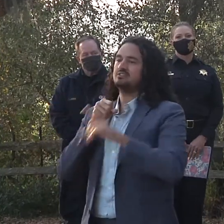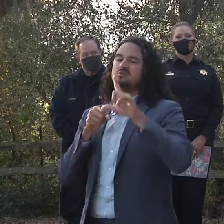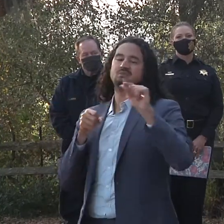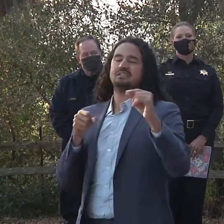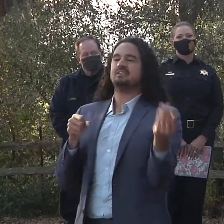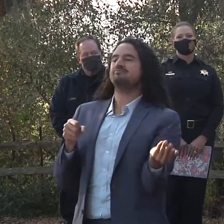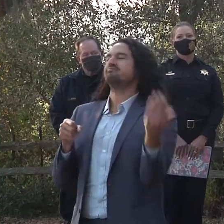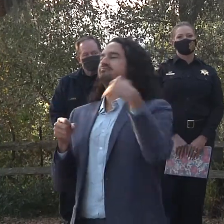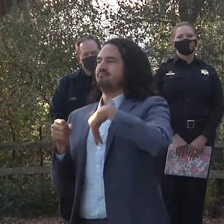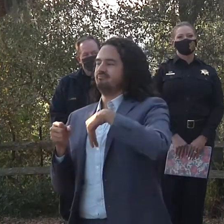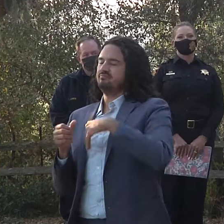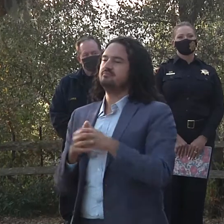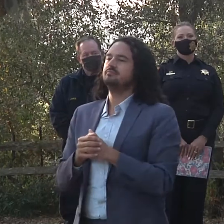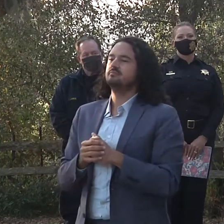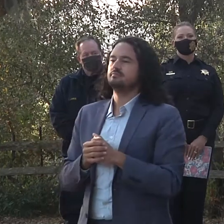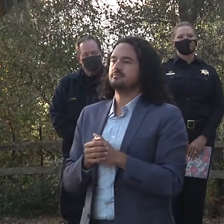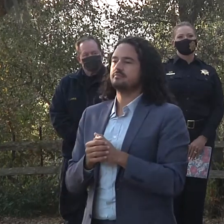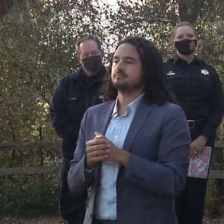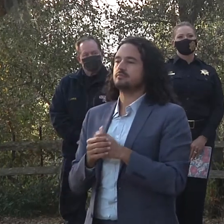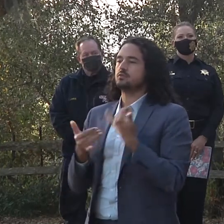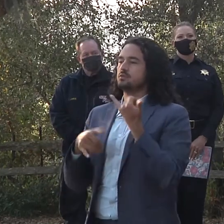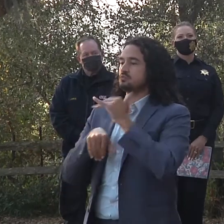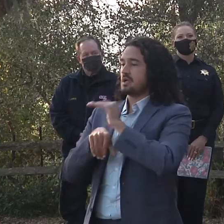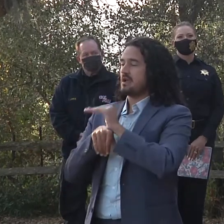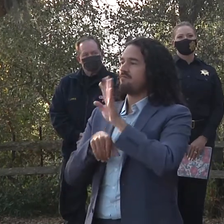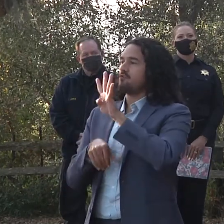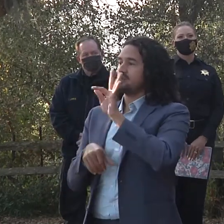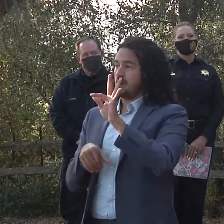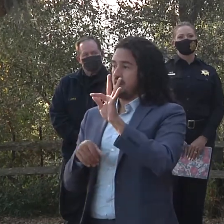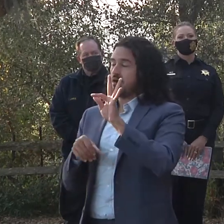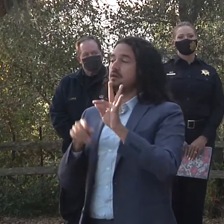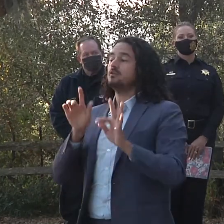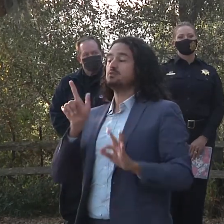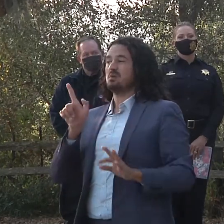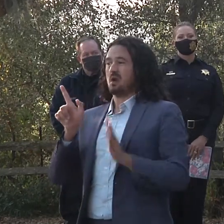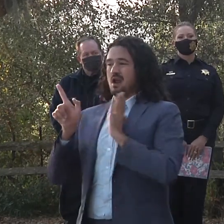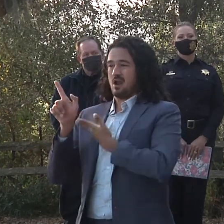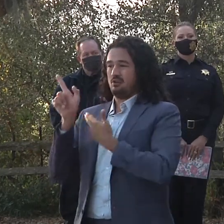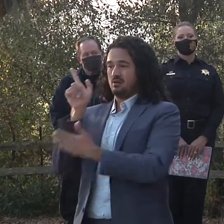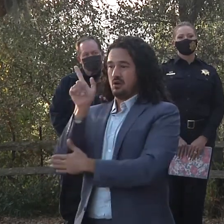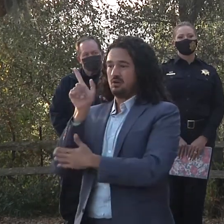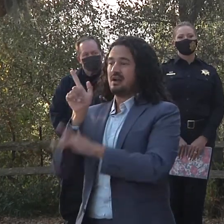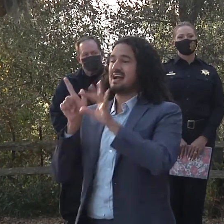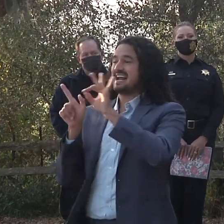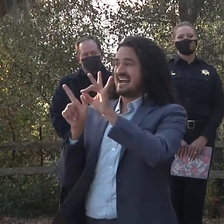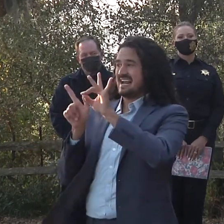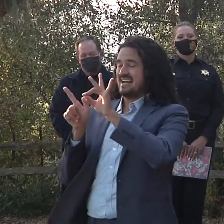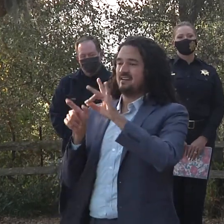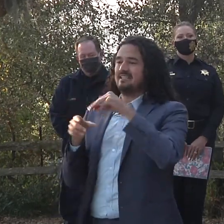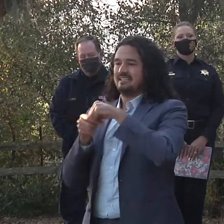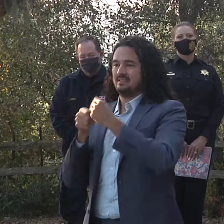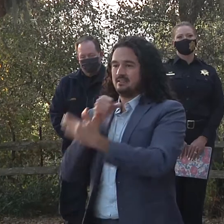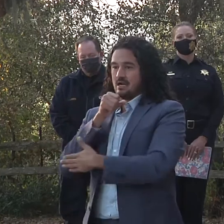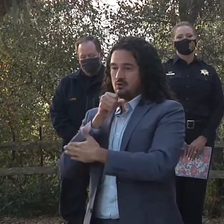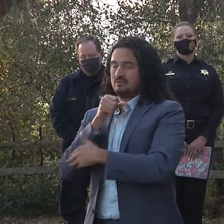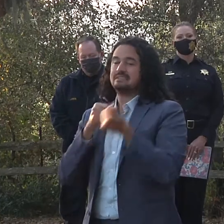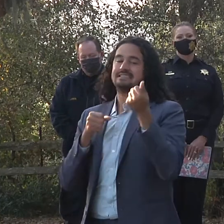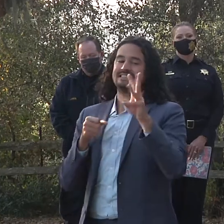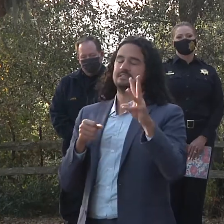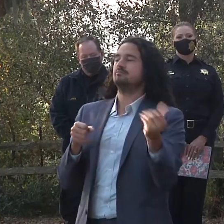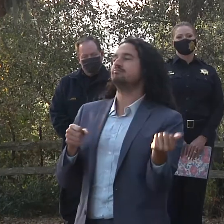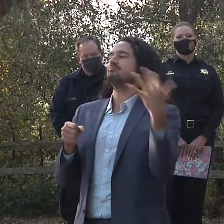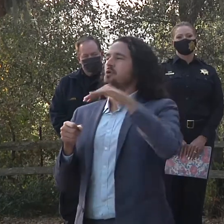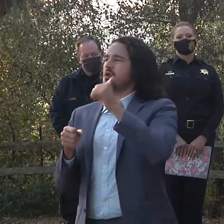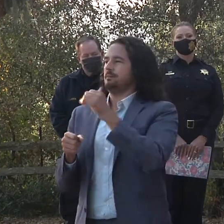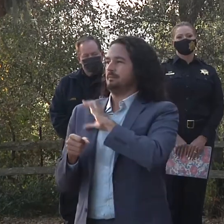be patrolling, 21 from us, 8 from in the county, and 16 mutual aid. So again, just we couldn't do this without our other partners here